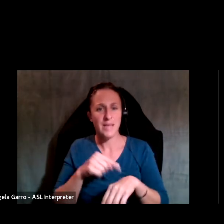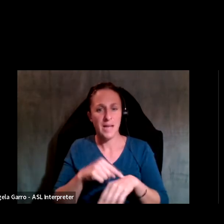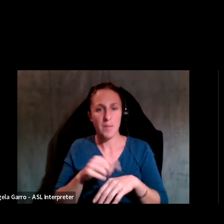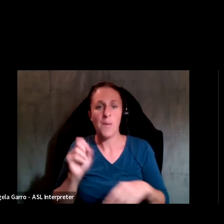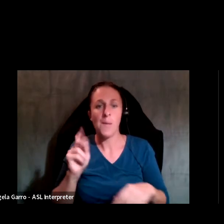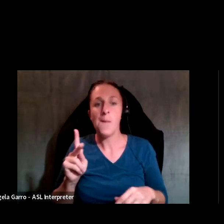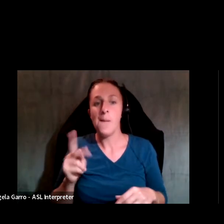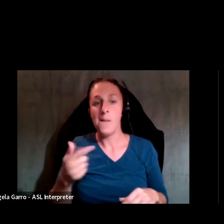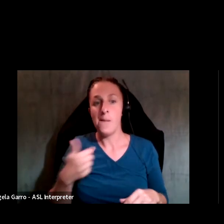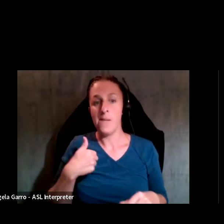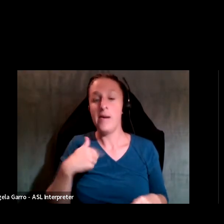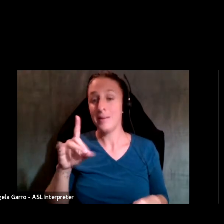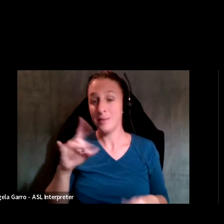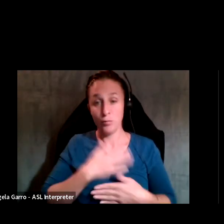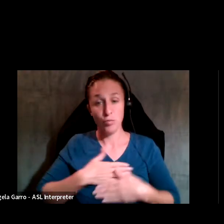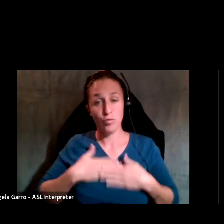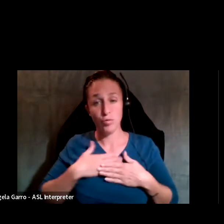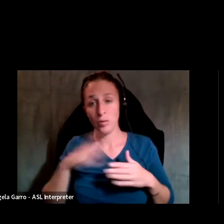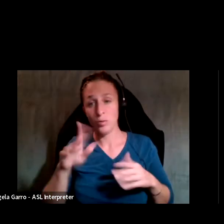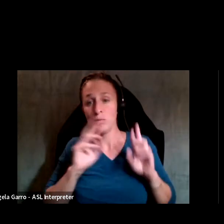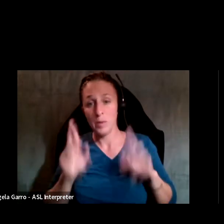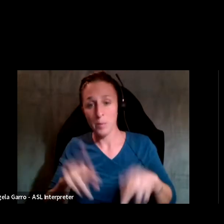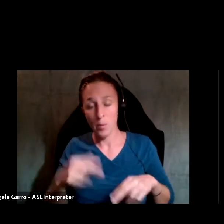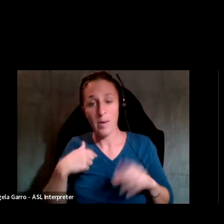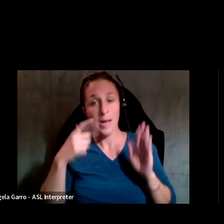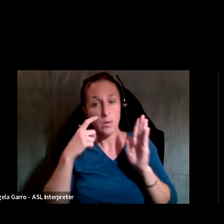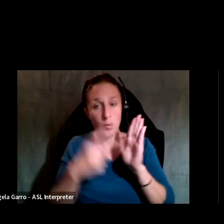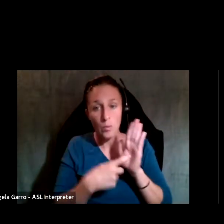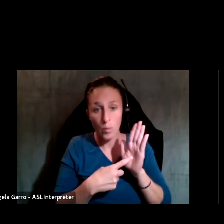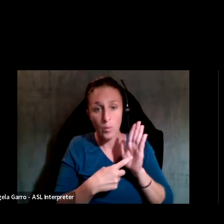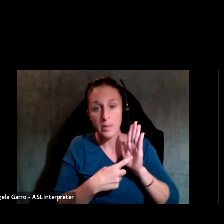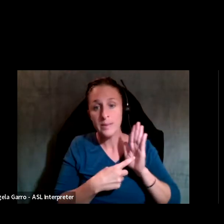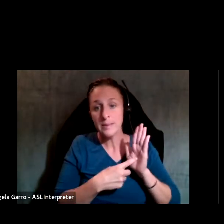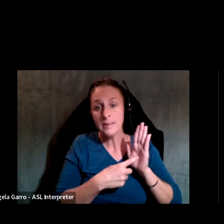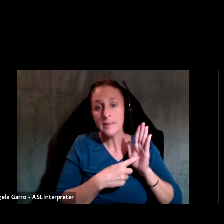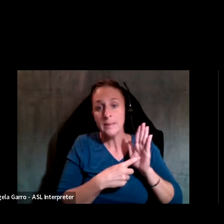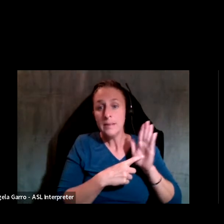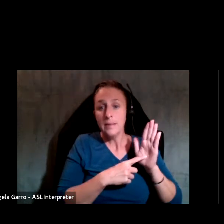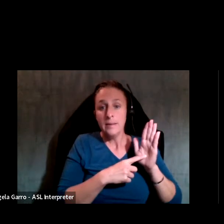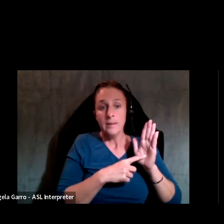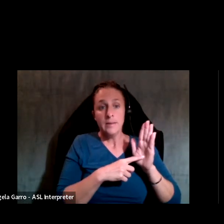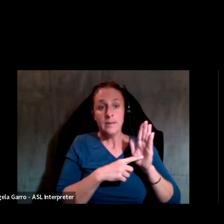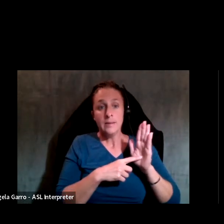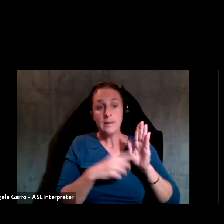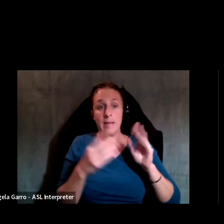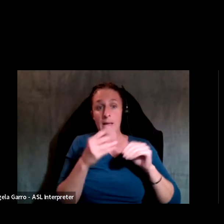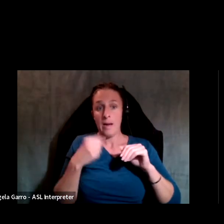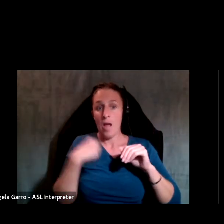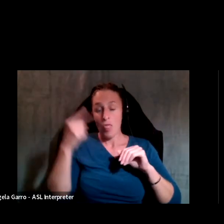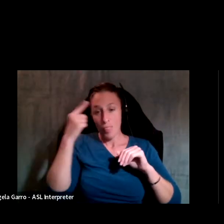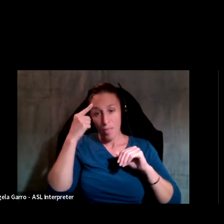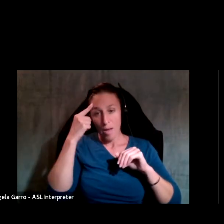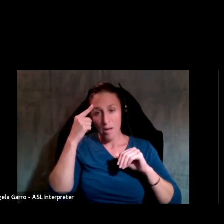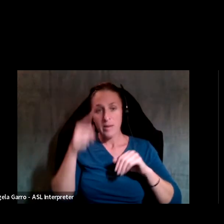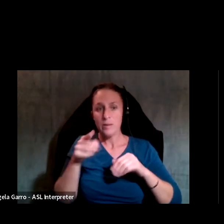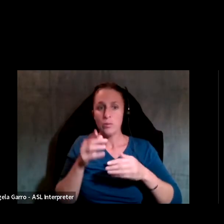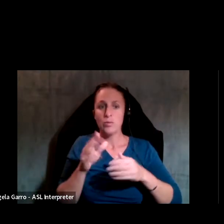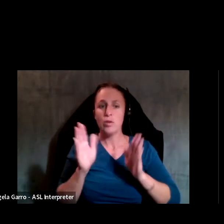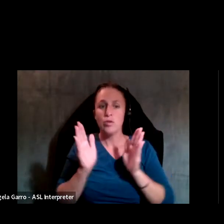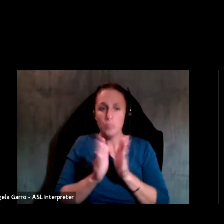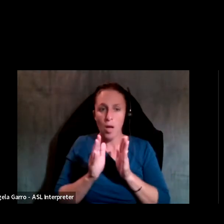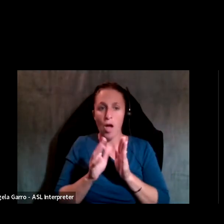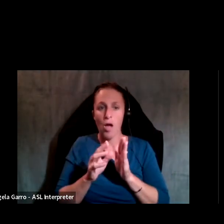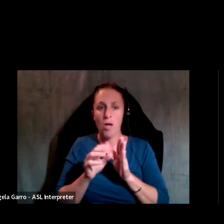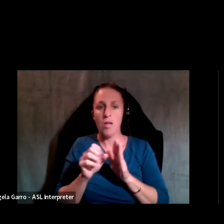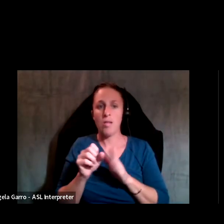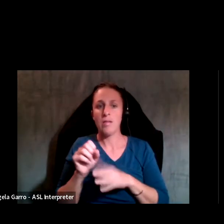I did appreciate the report, and I did notice that and I thought it was a small sample size because you